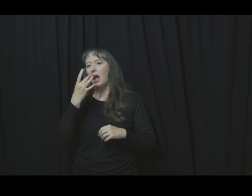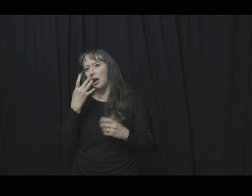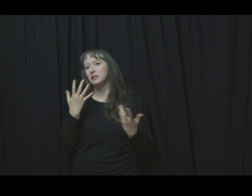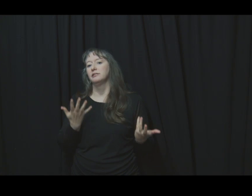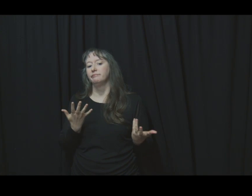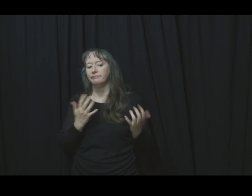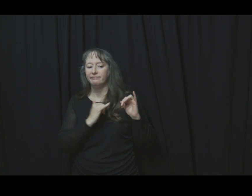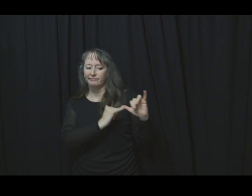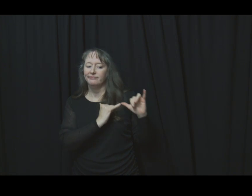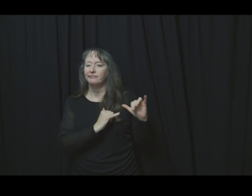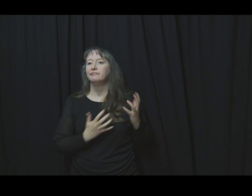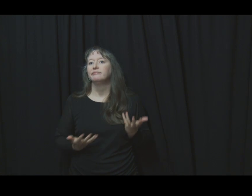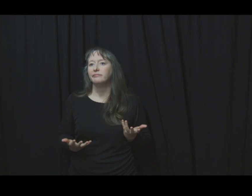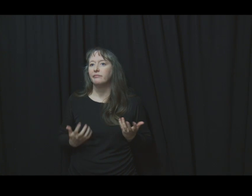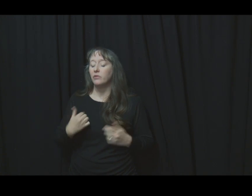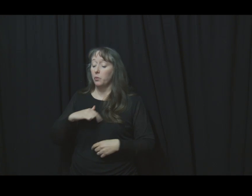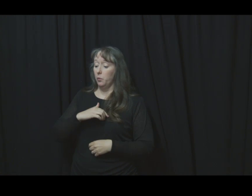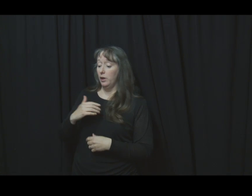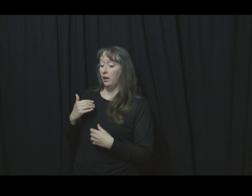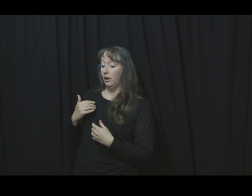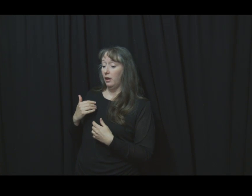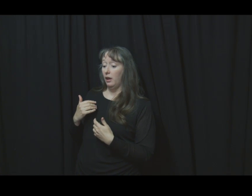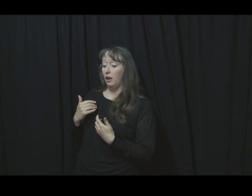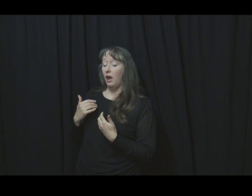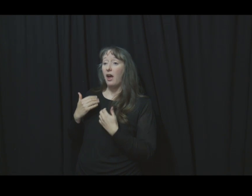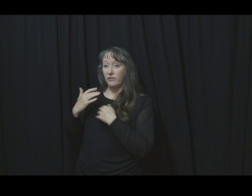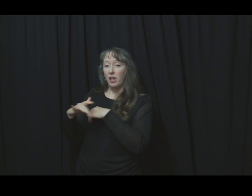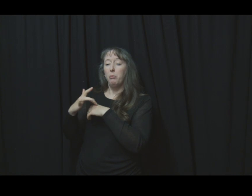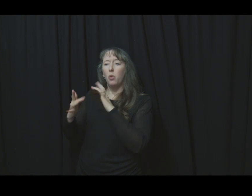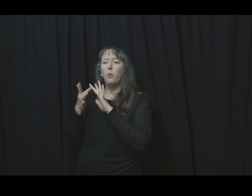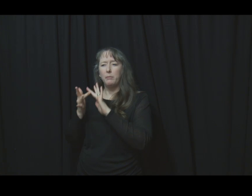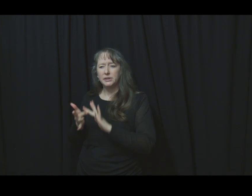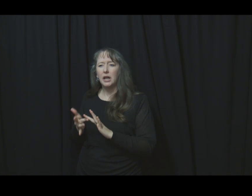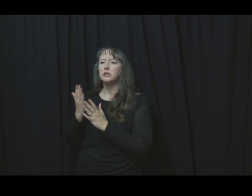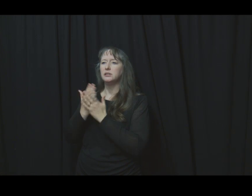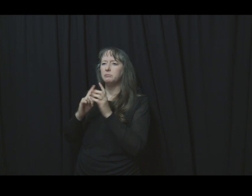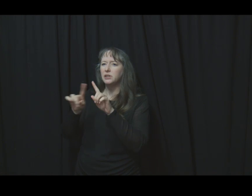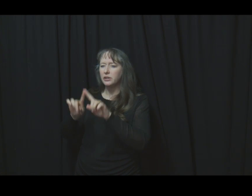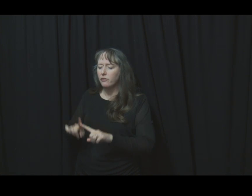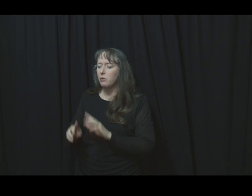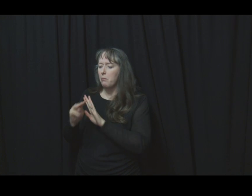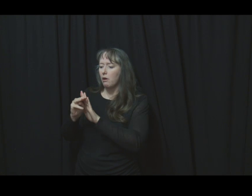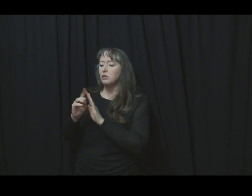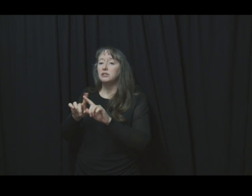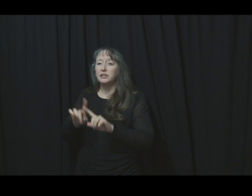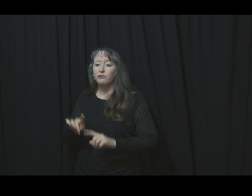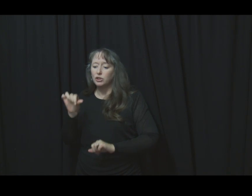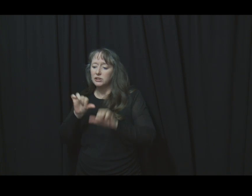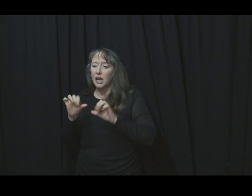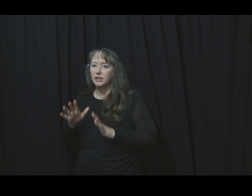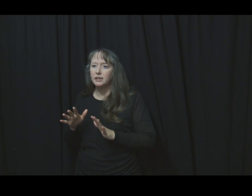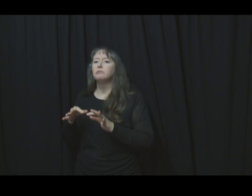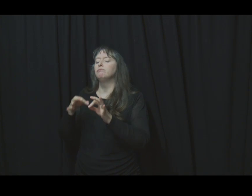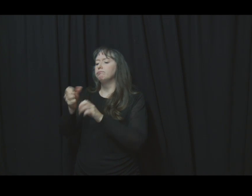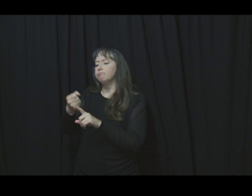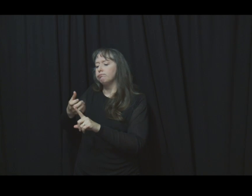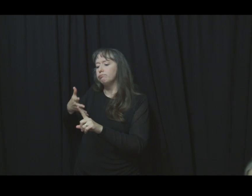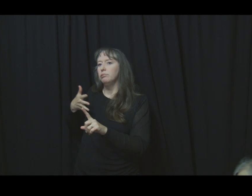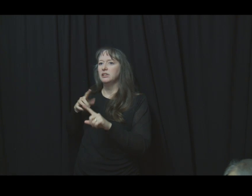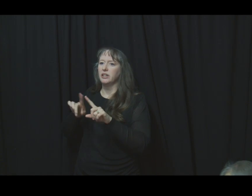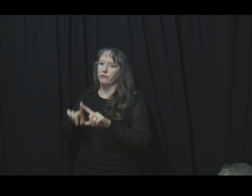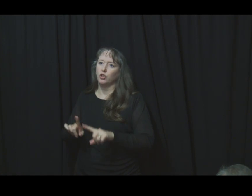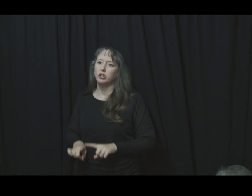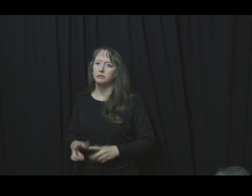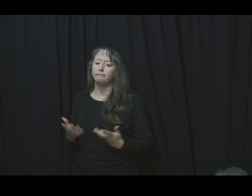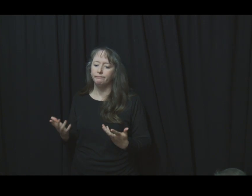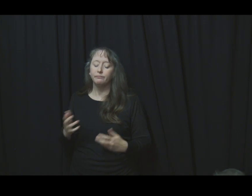don't understand, and we have some models on our website by some of our scientists to help explain those sorts of things. Very good. Mr. Nye,